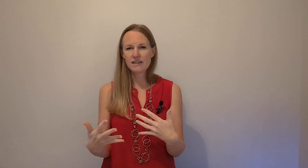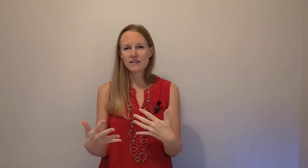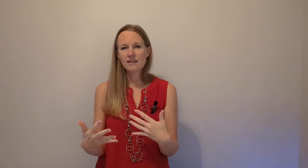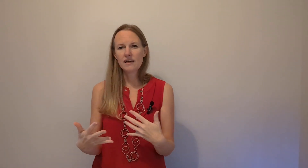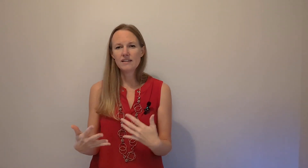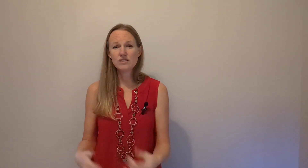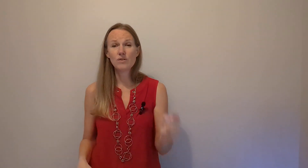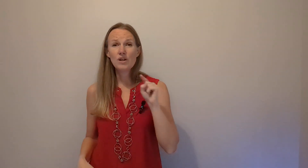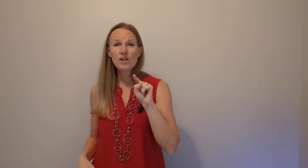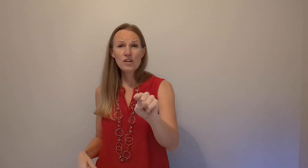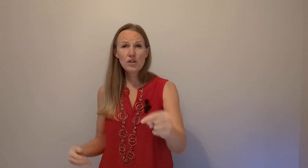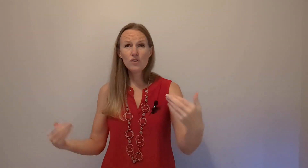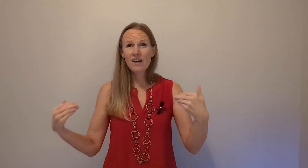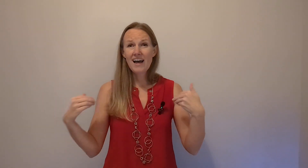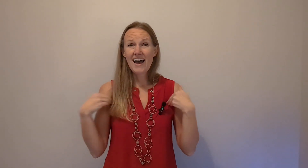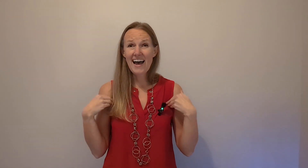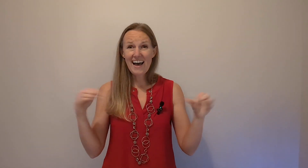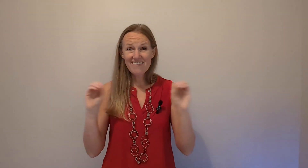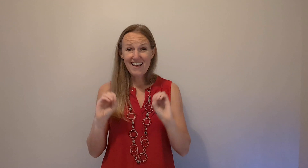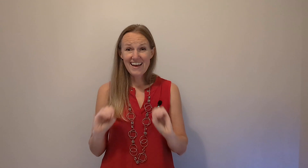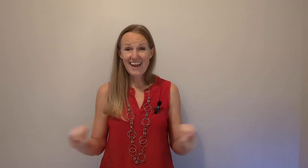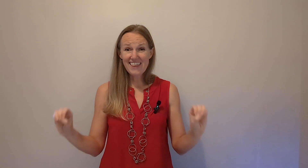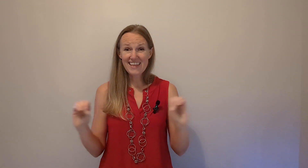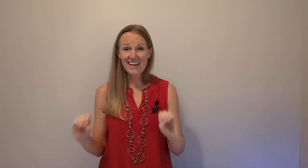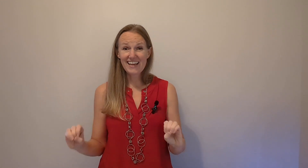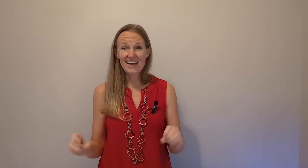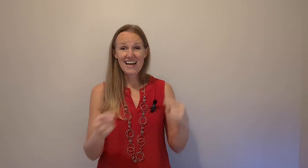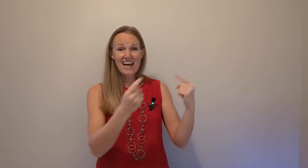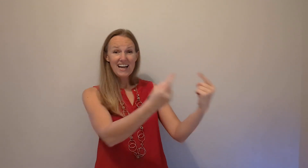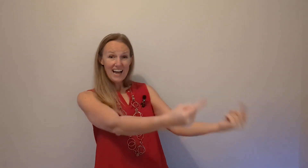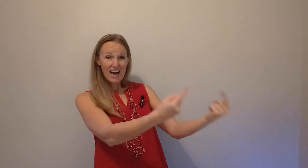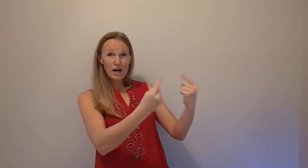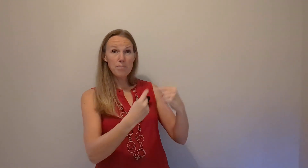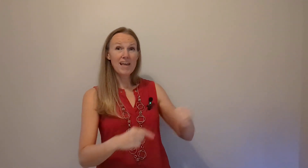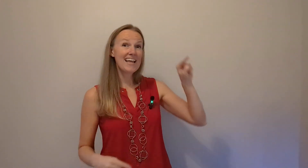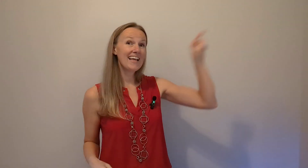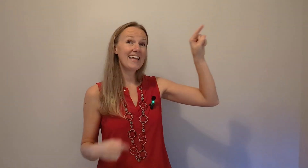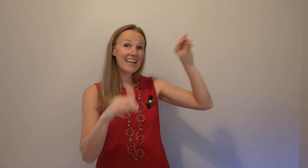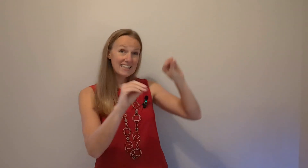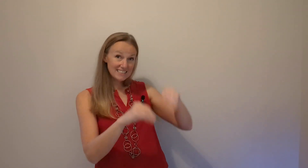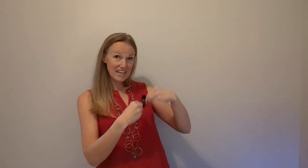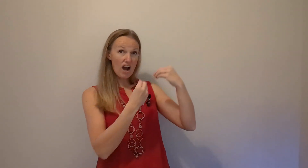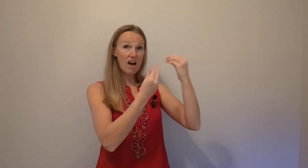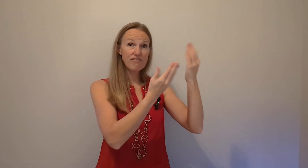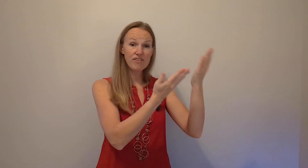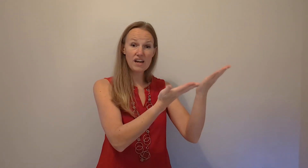likely. Okay, so you have nothing. Come, he is the